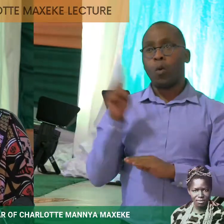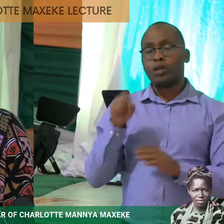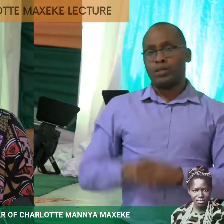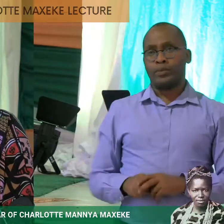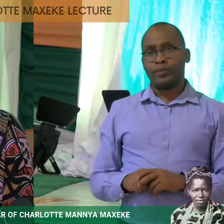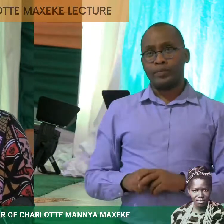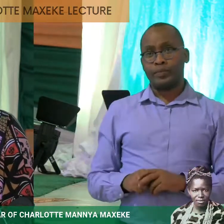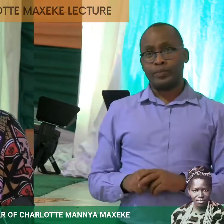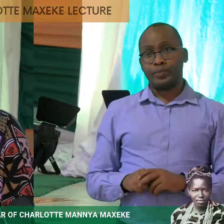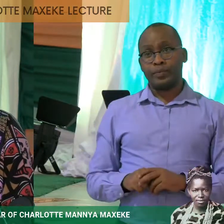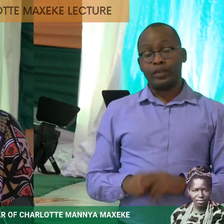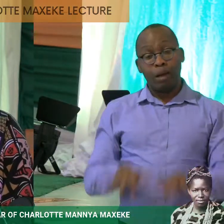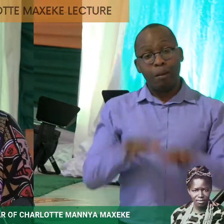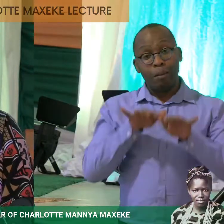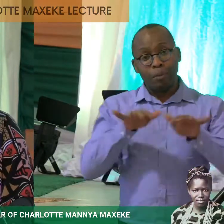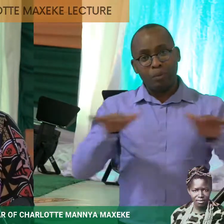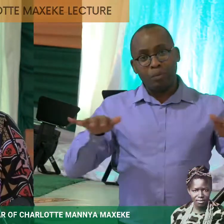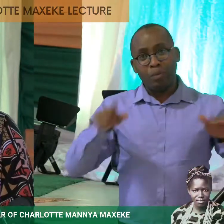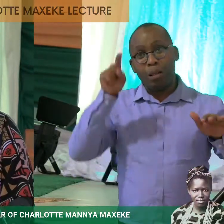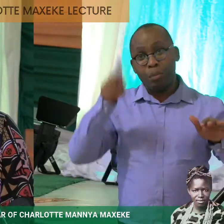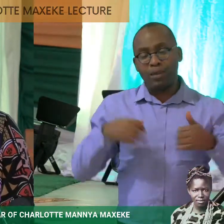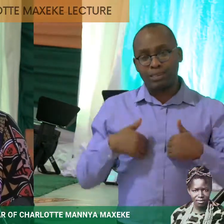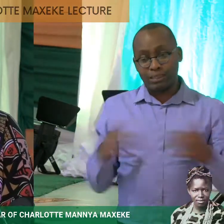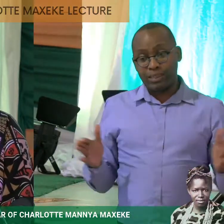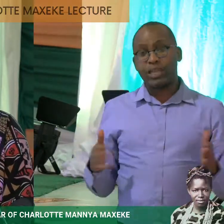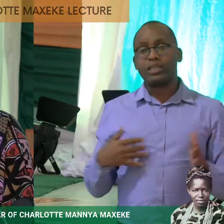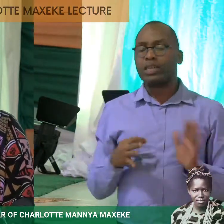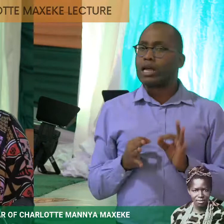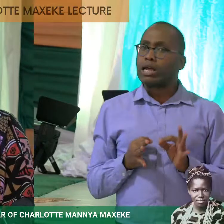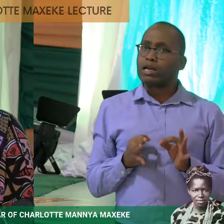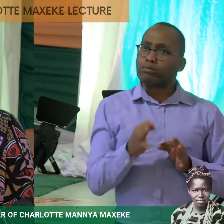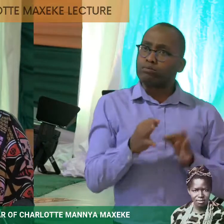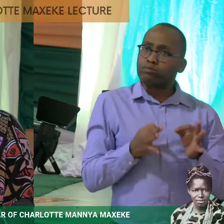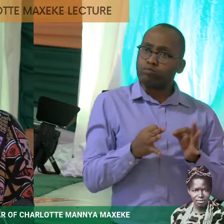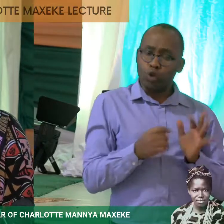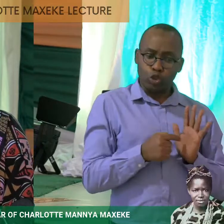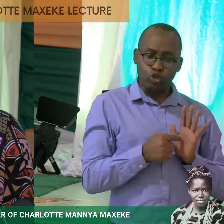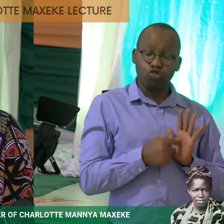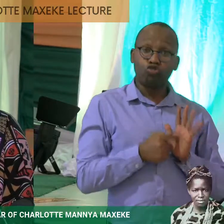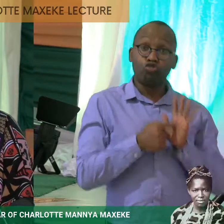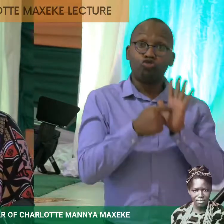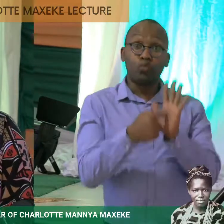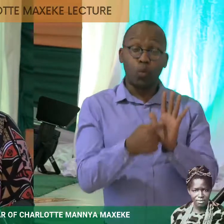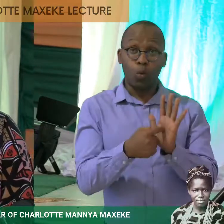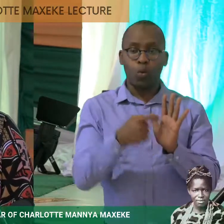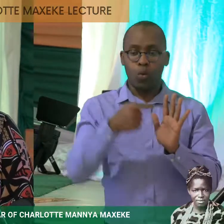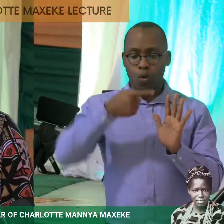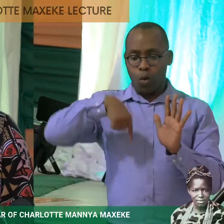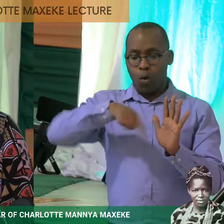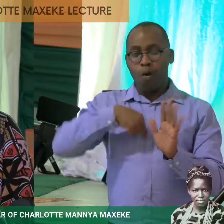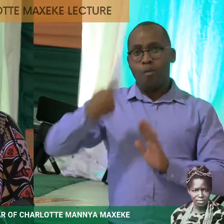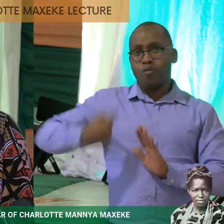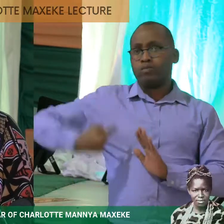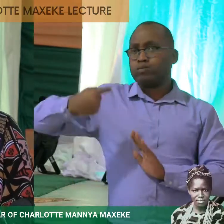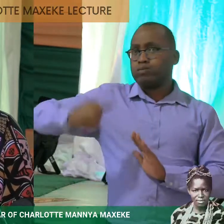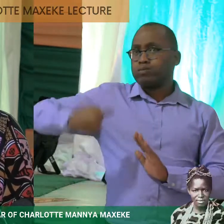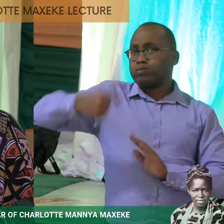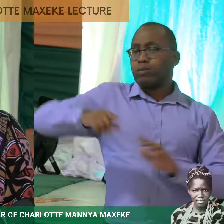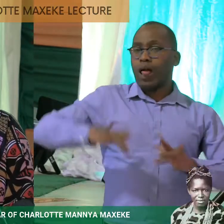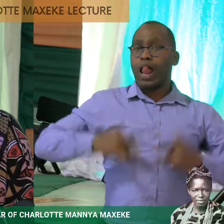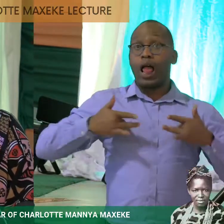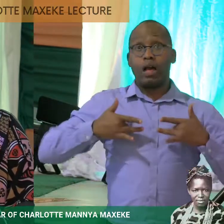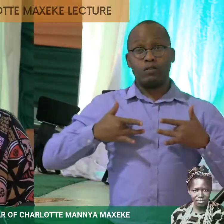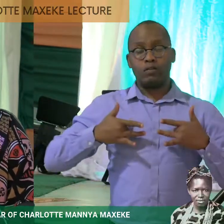to circumscribe our day-to-day lives so that we collectively begin to live a life